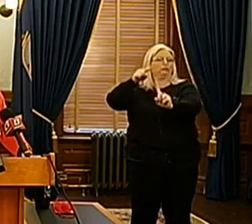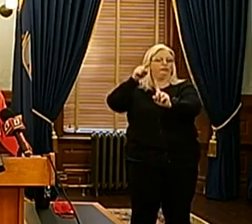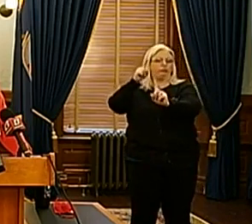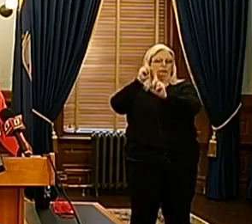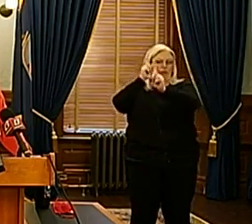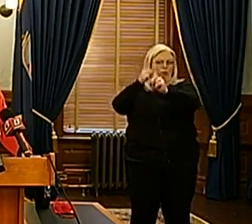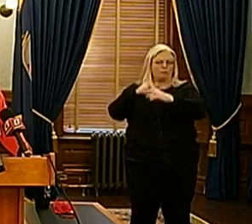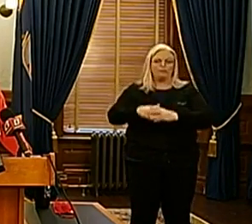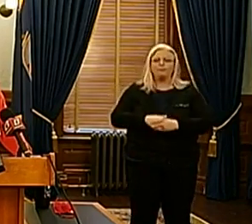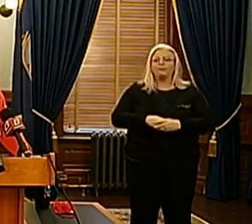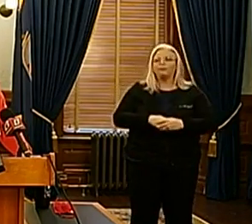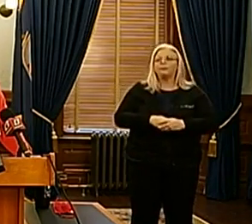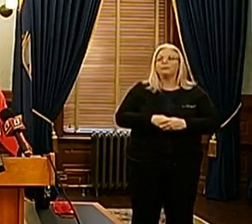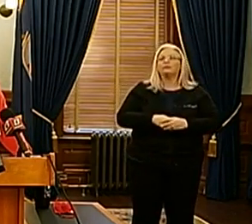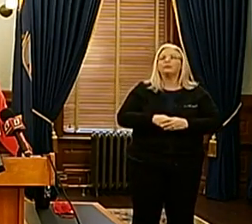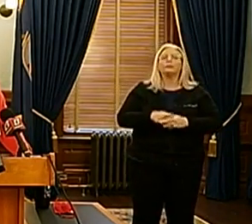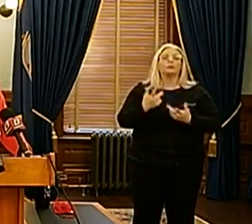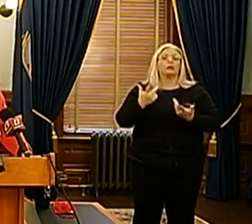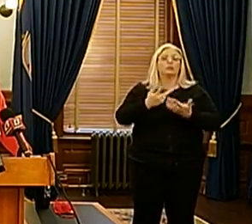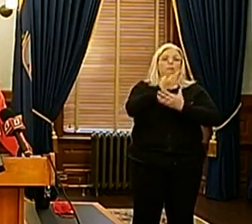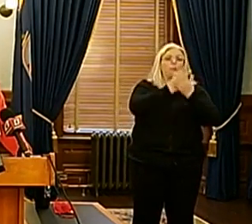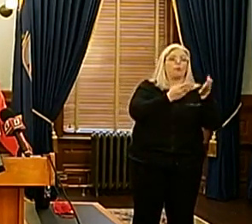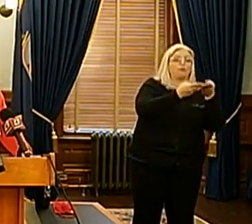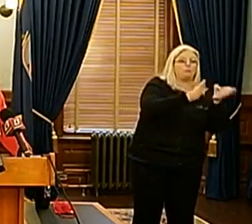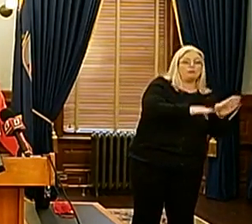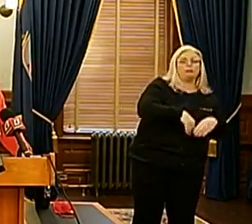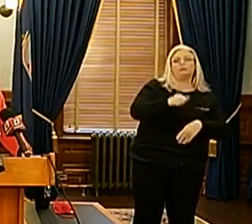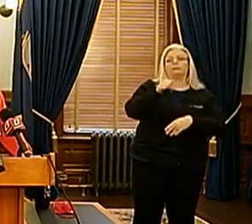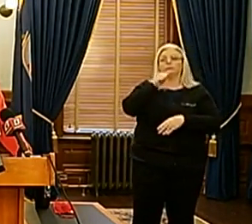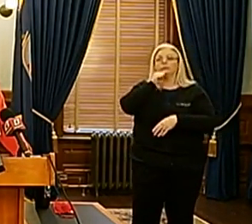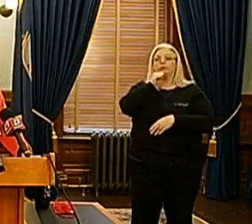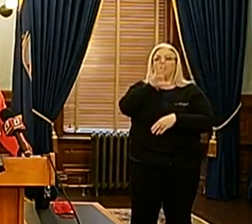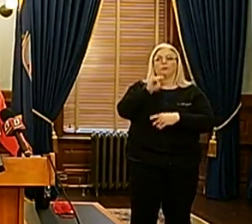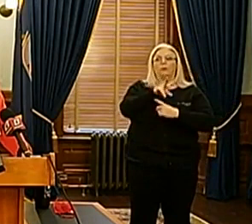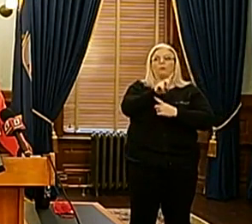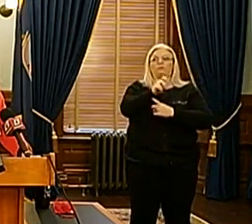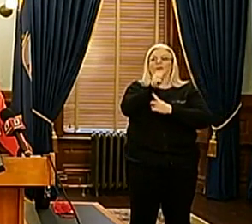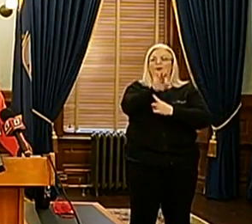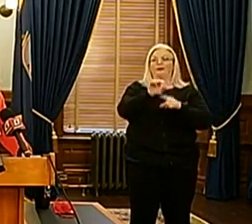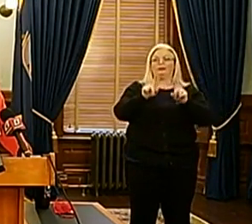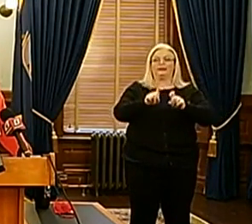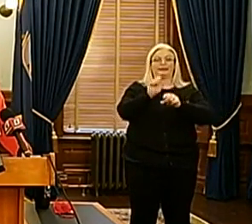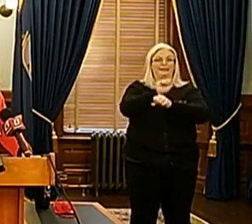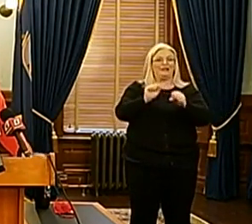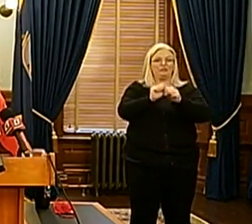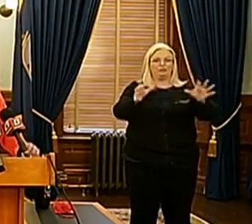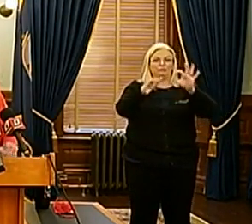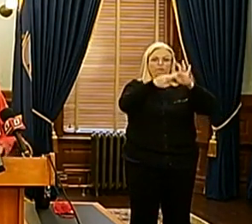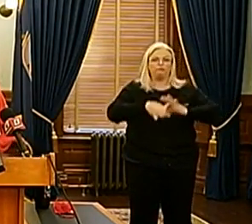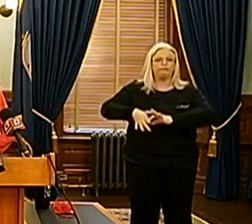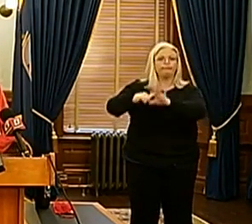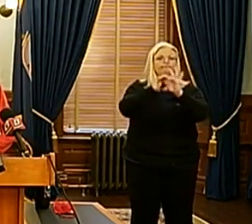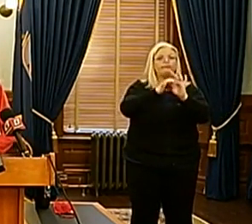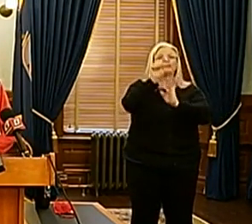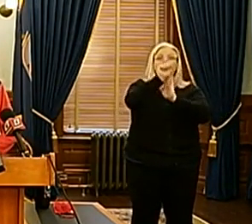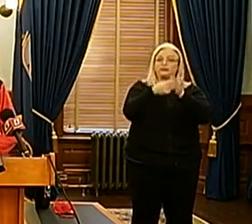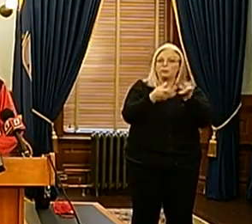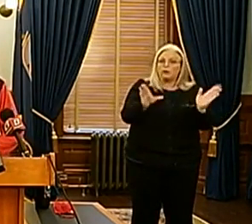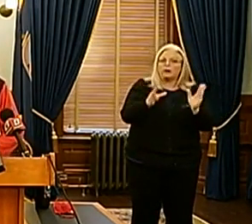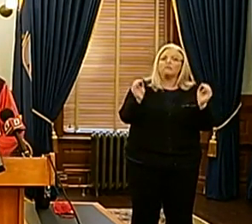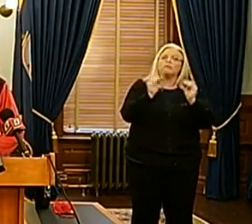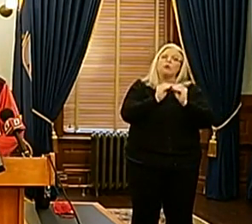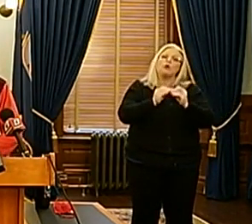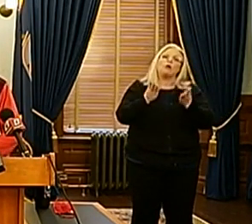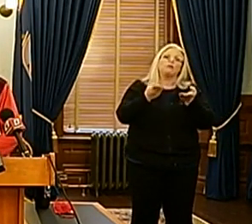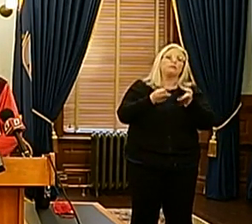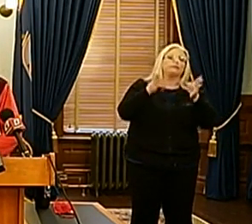do. It will coordinate both public and private COVID-19 testing efforts across Kansas to allow for broader